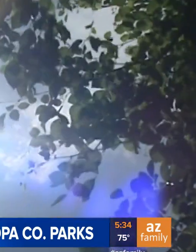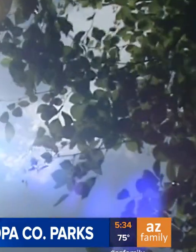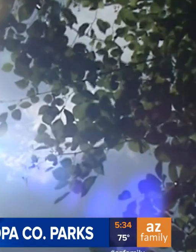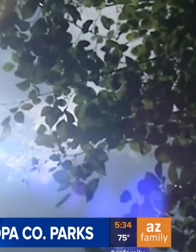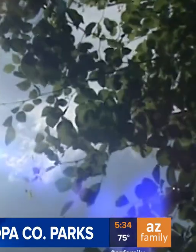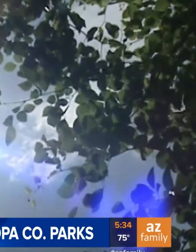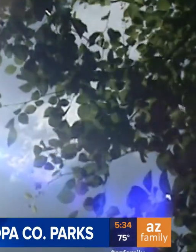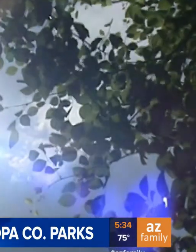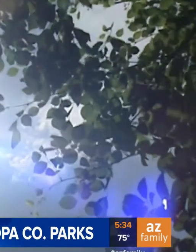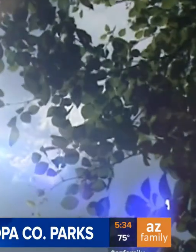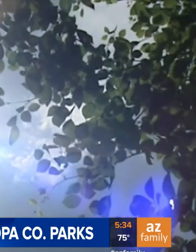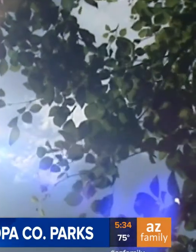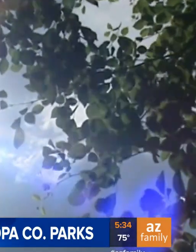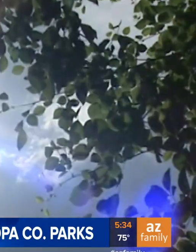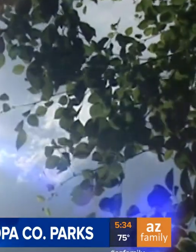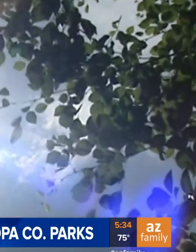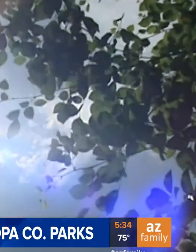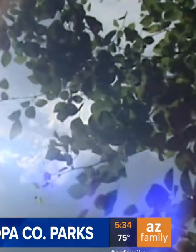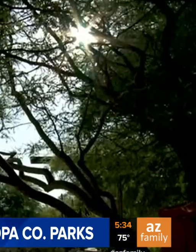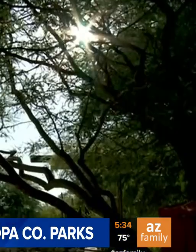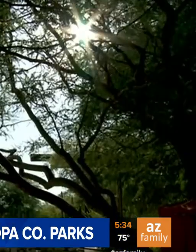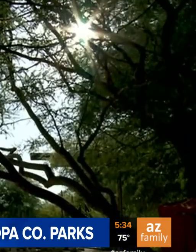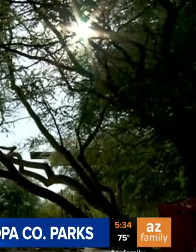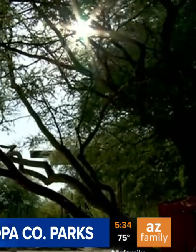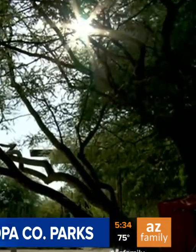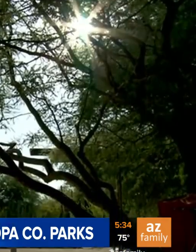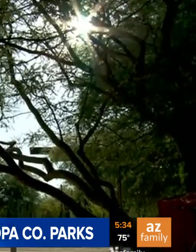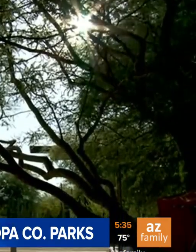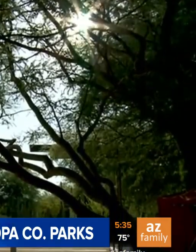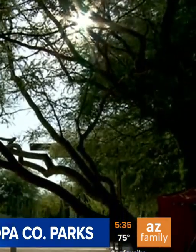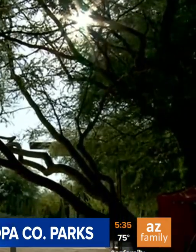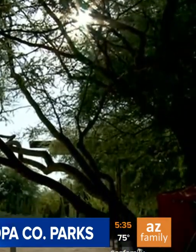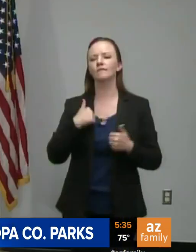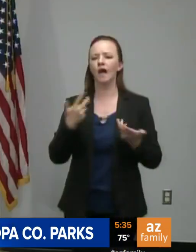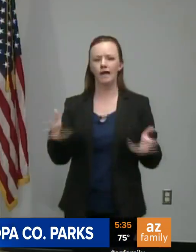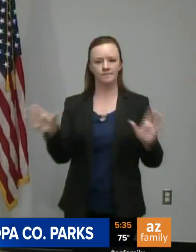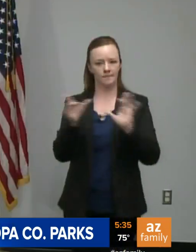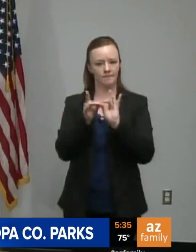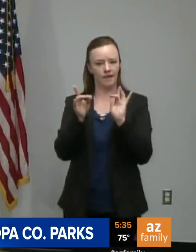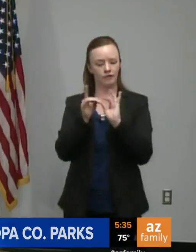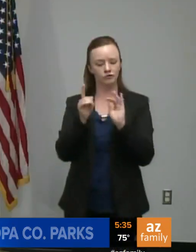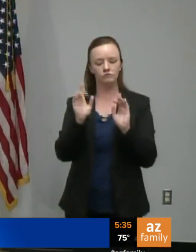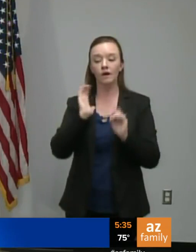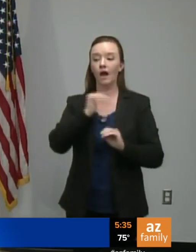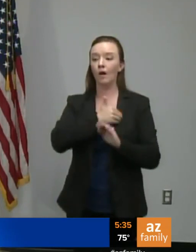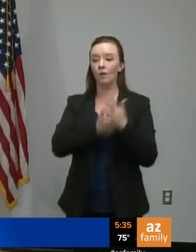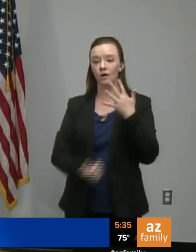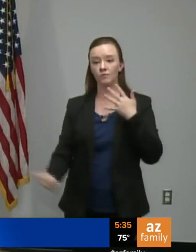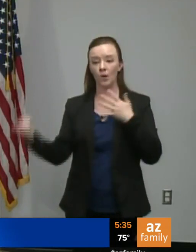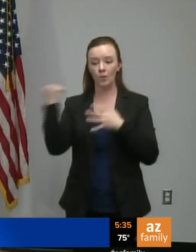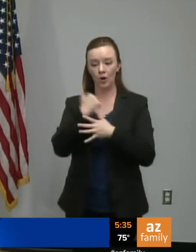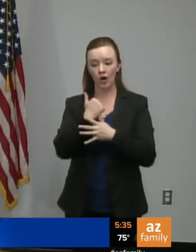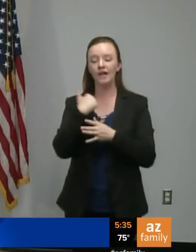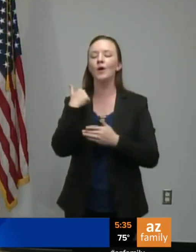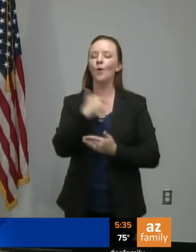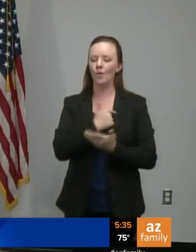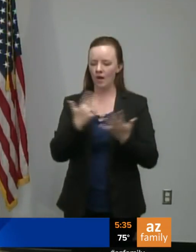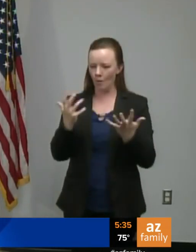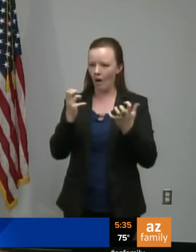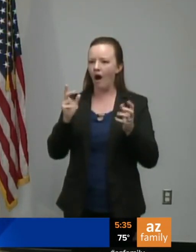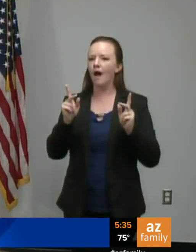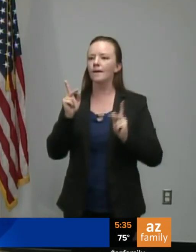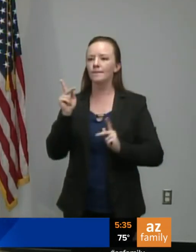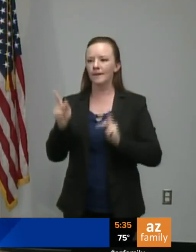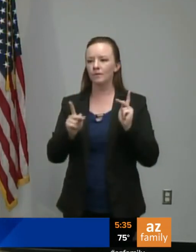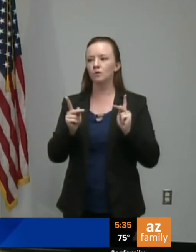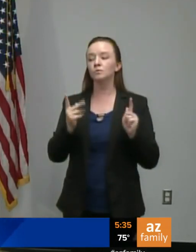but Maricopa County Parks and Recreation is warning not so fast. What we want to do is promote opportunities for people to